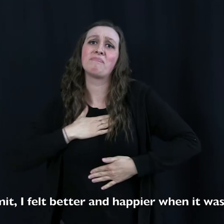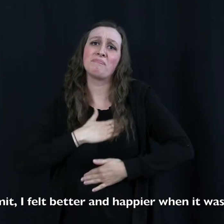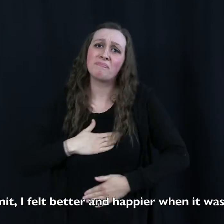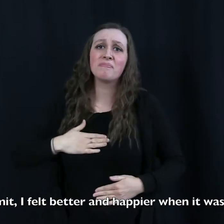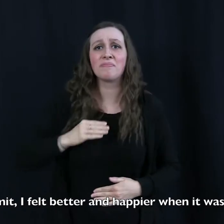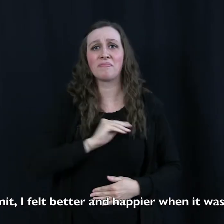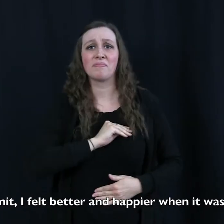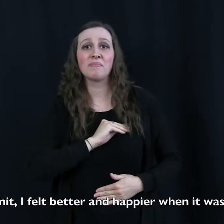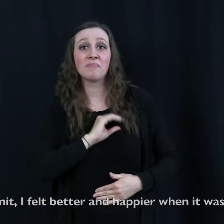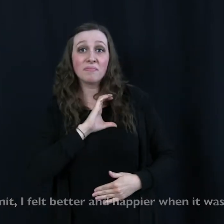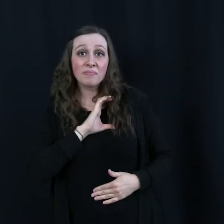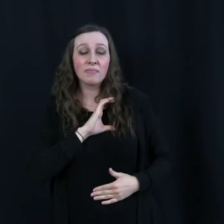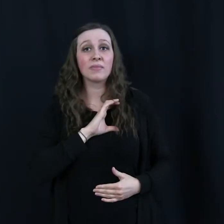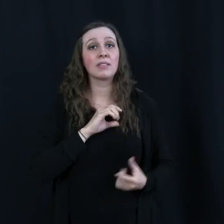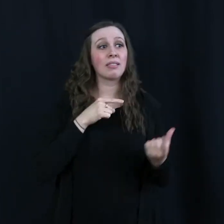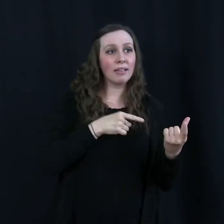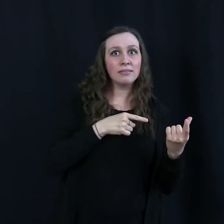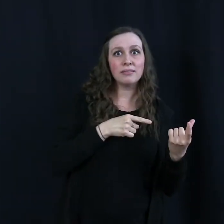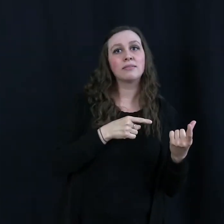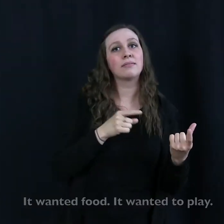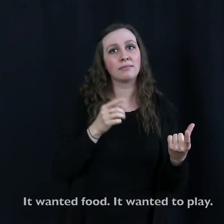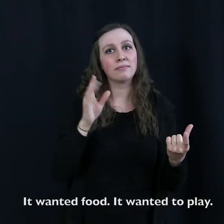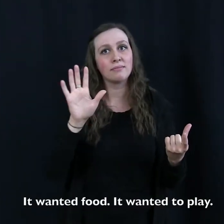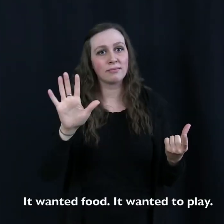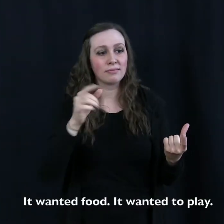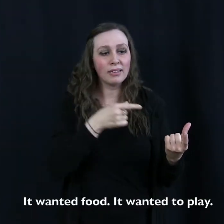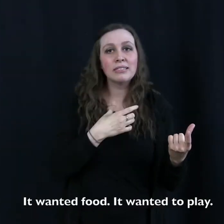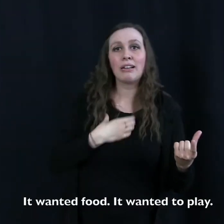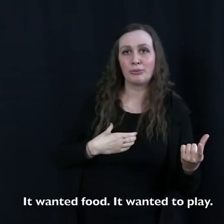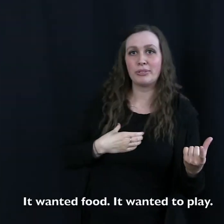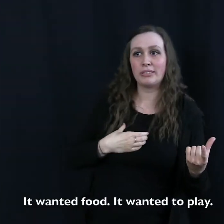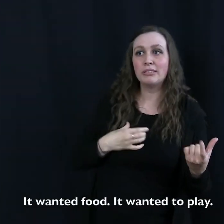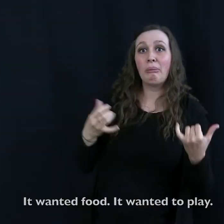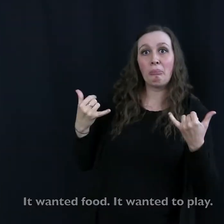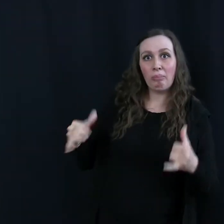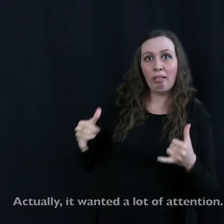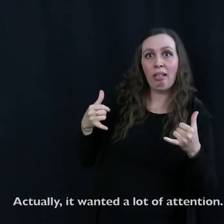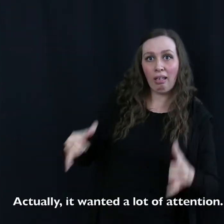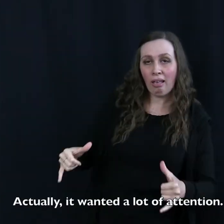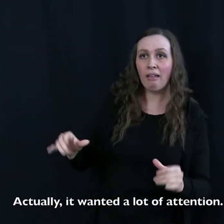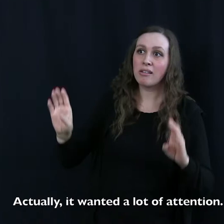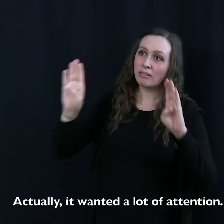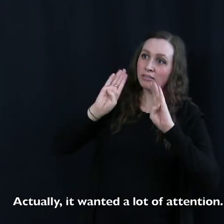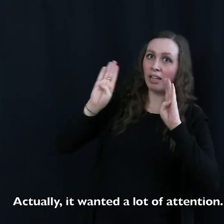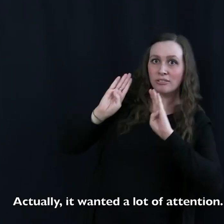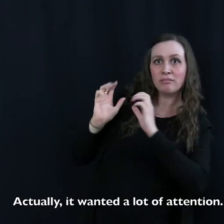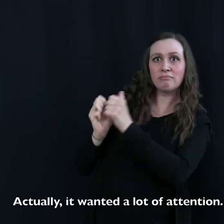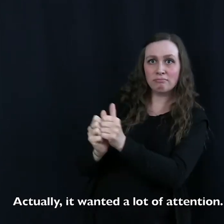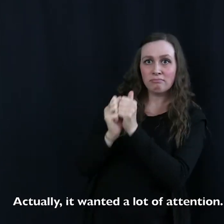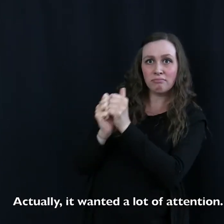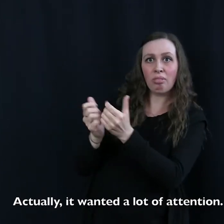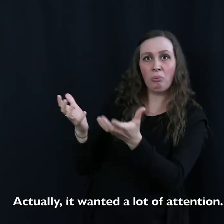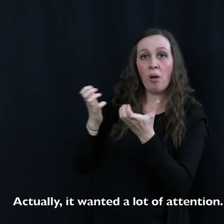happier when it was around. It wanted food. It wanted play. It actually wanted a lot of attention.